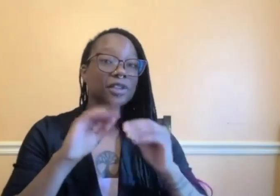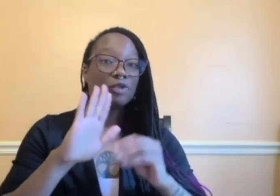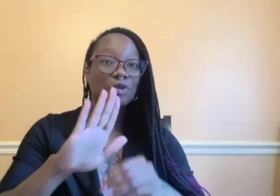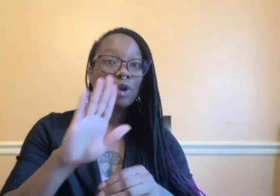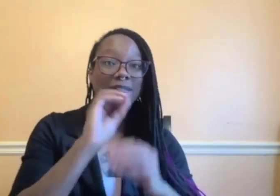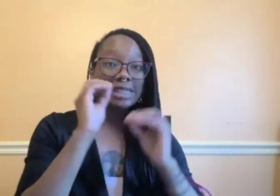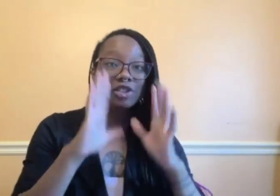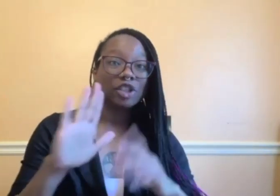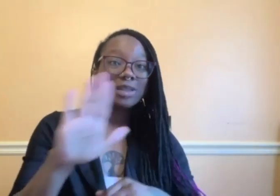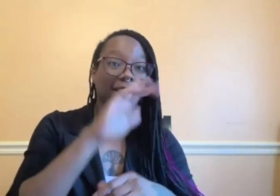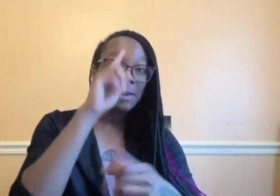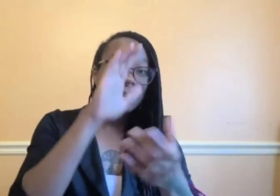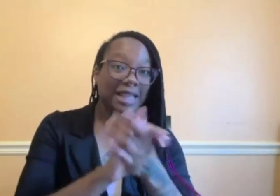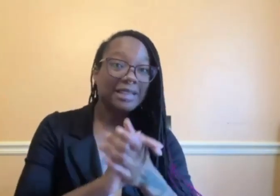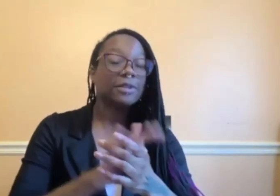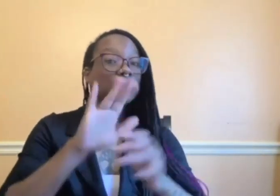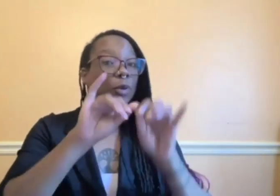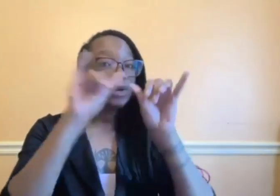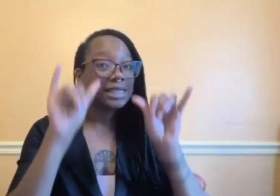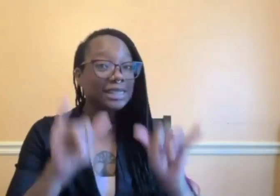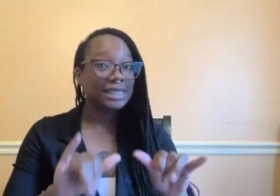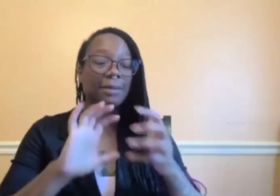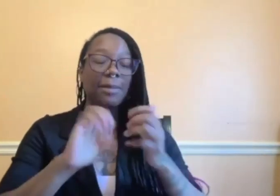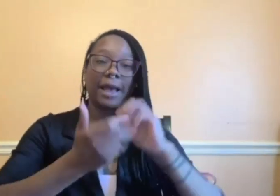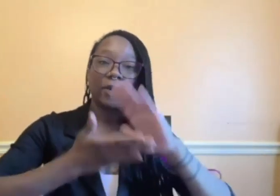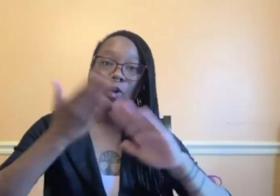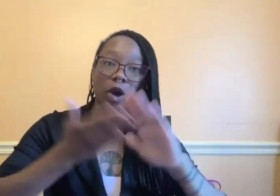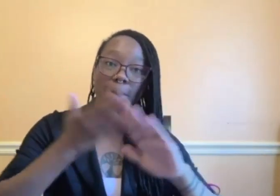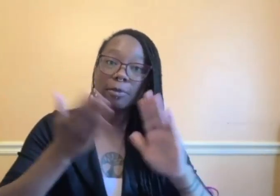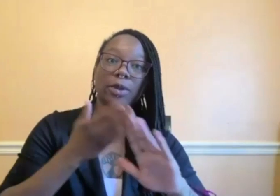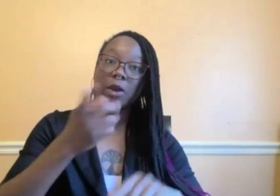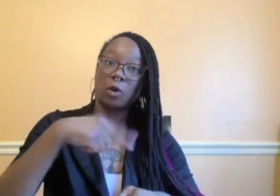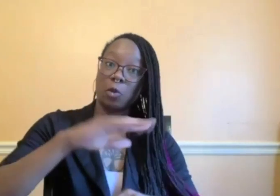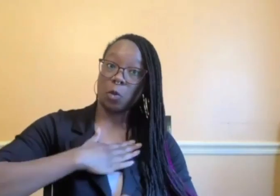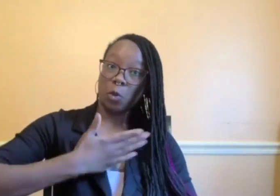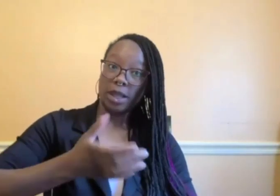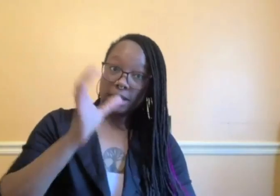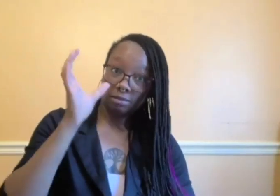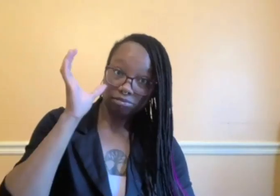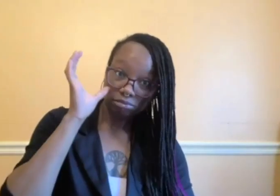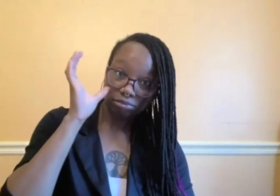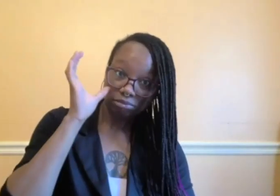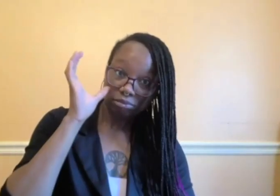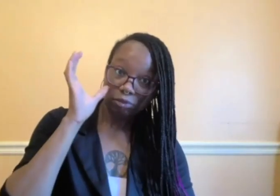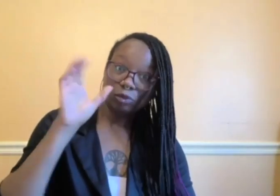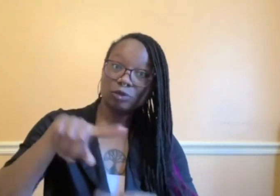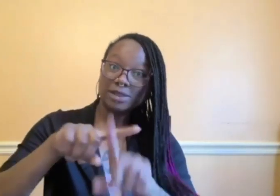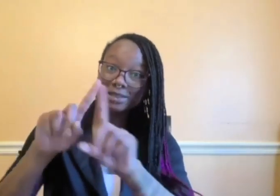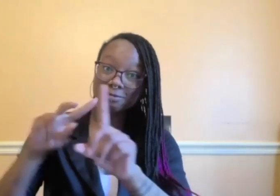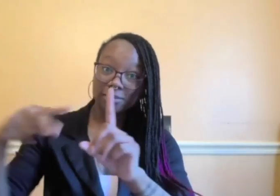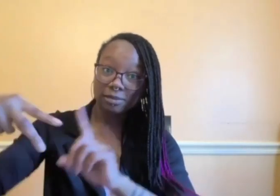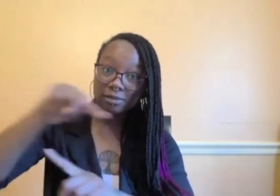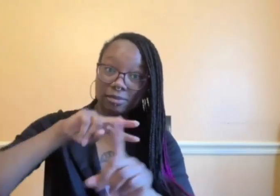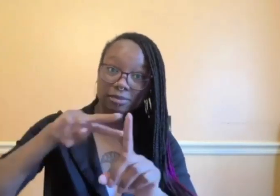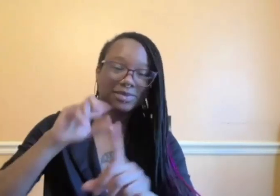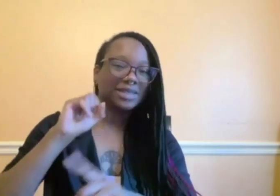working with your particular organizations and things that need to be changed within your organization. Is that